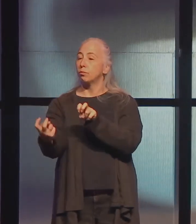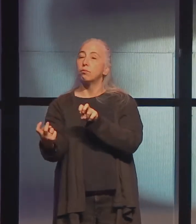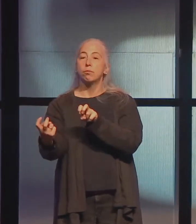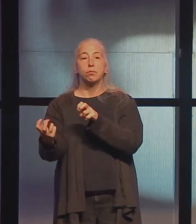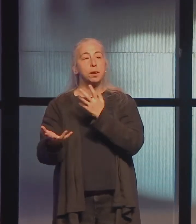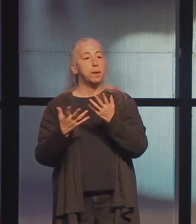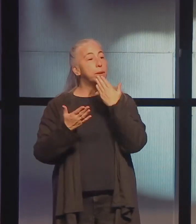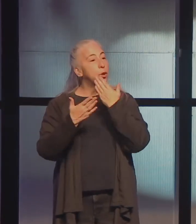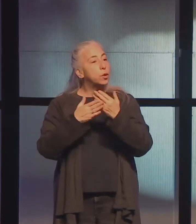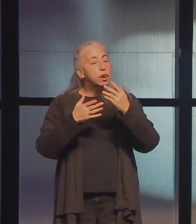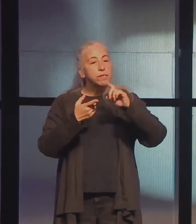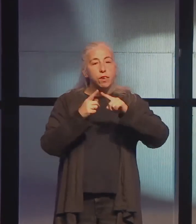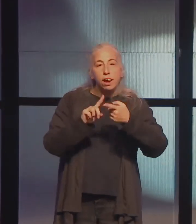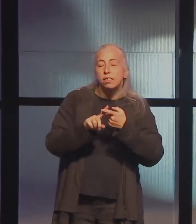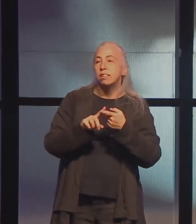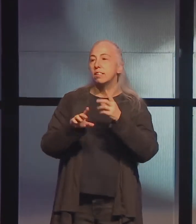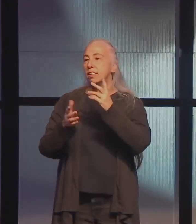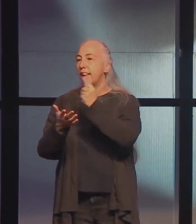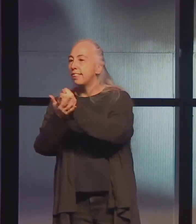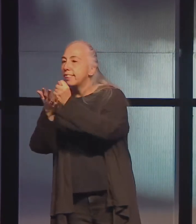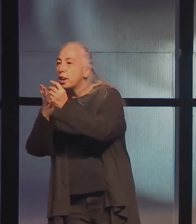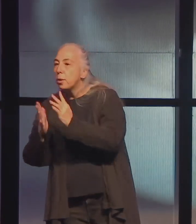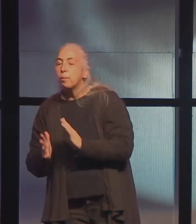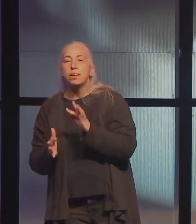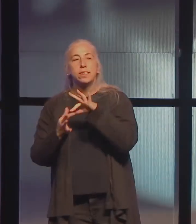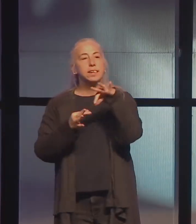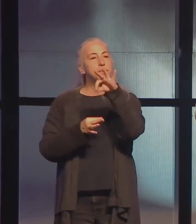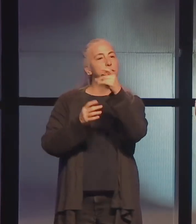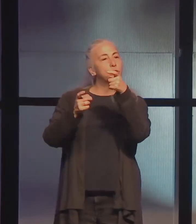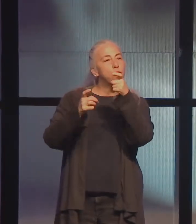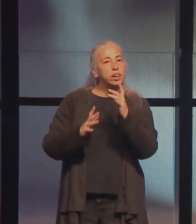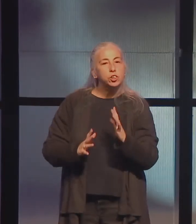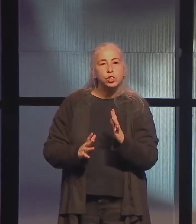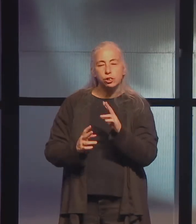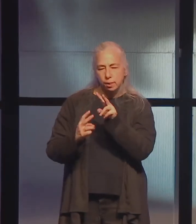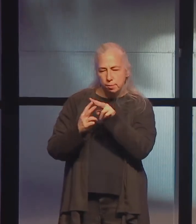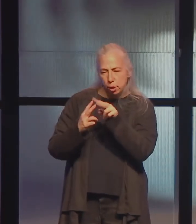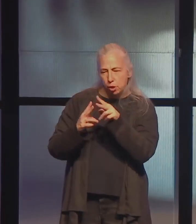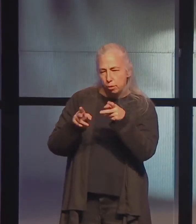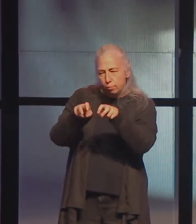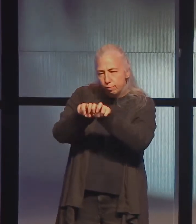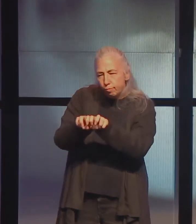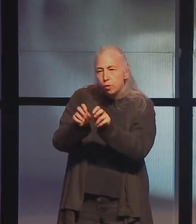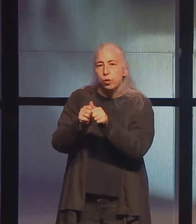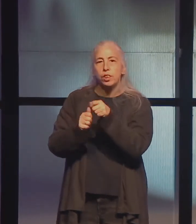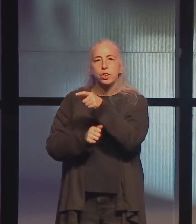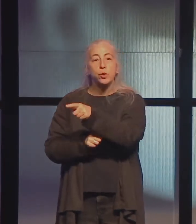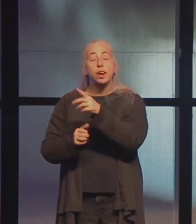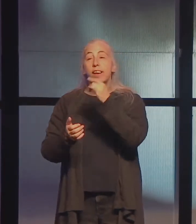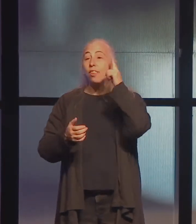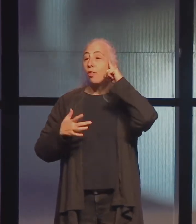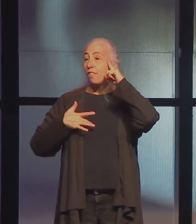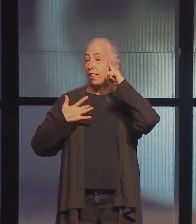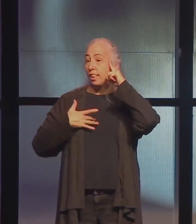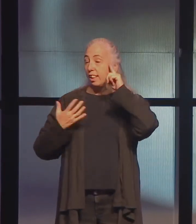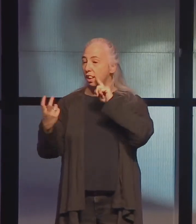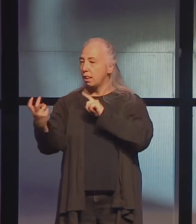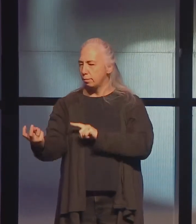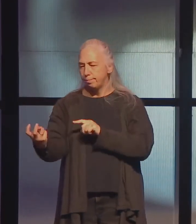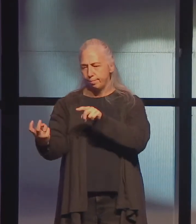friend, a therapist, a spiritual director. Let them be your partner detective and put that perp on the